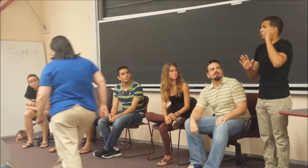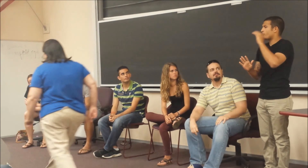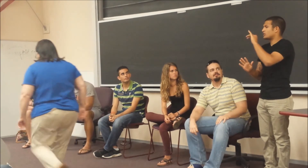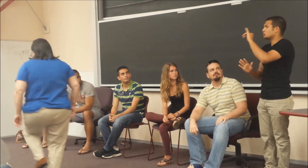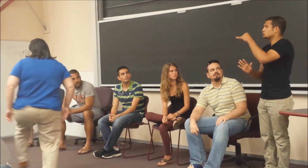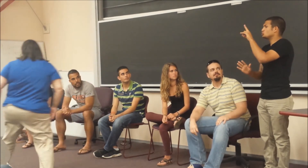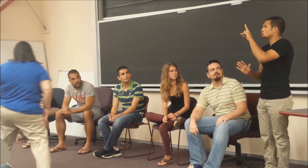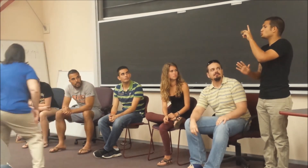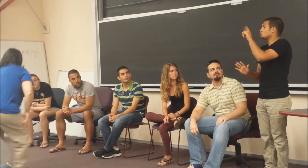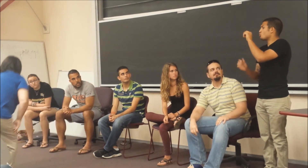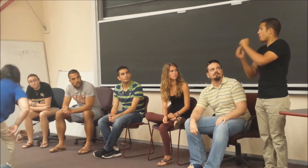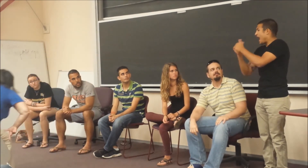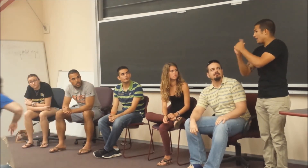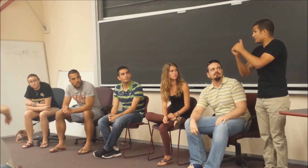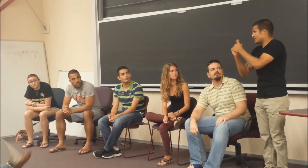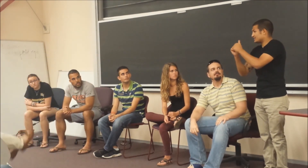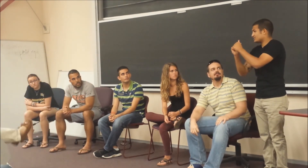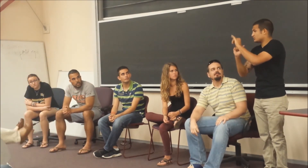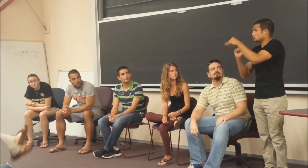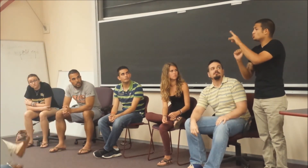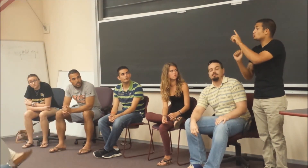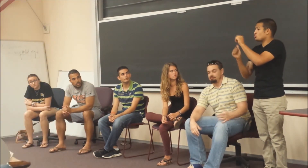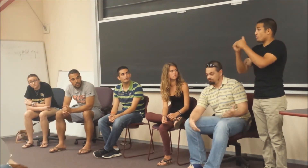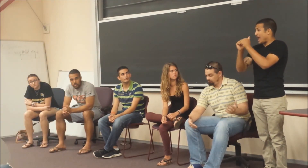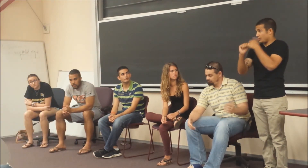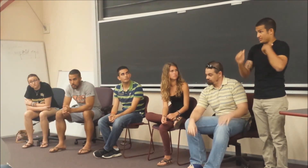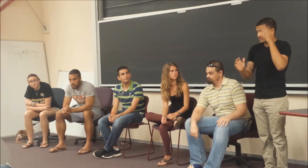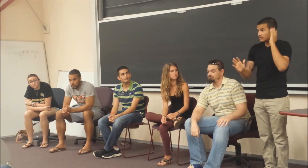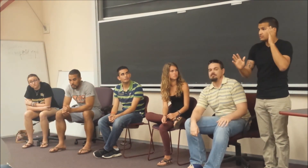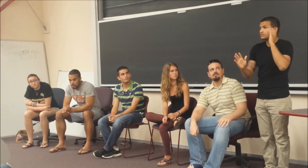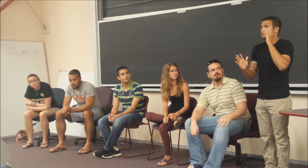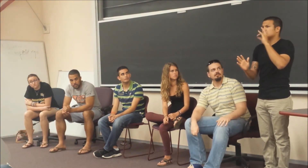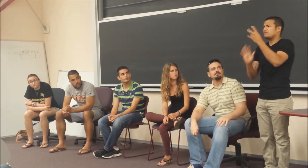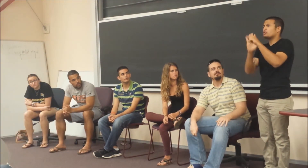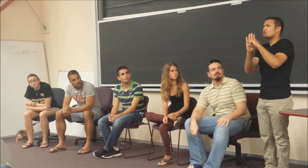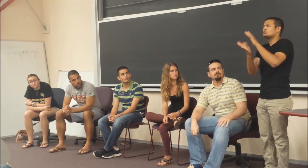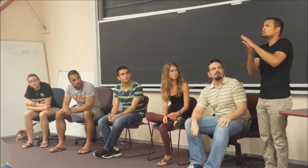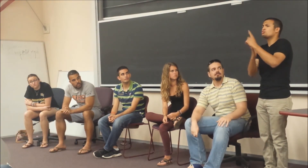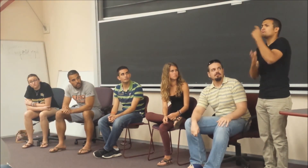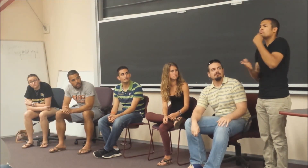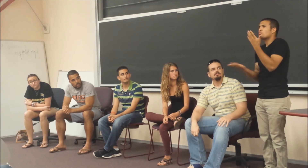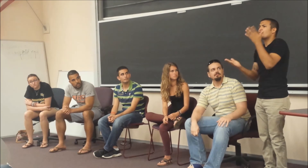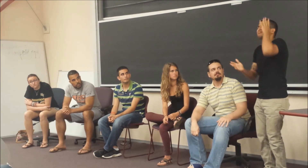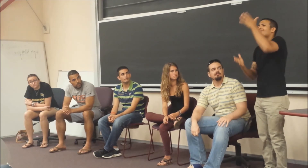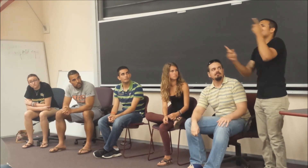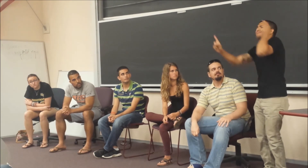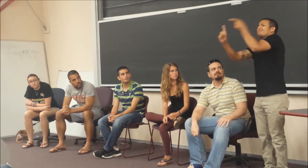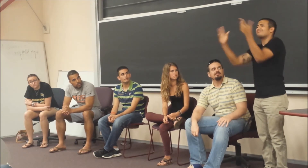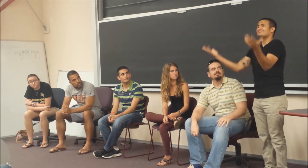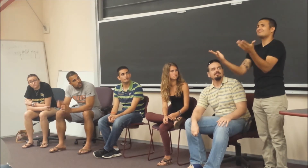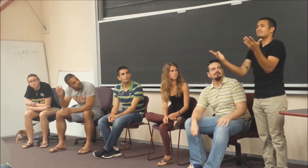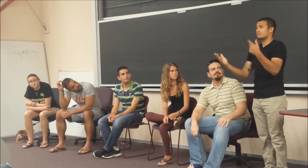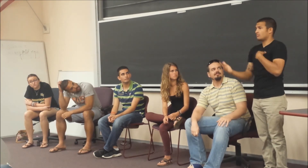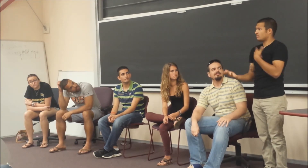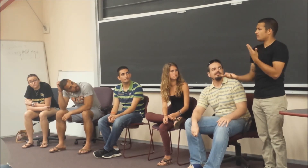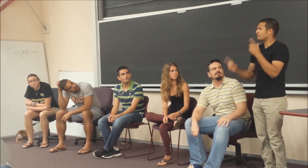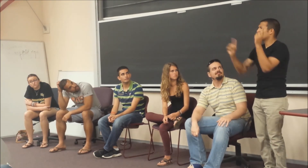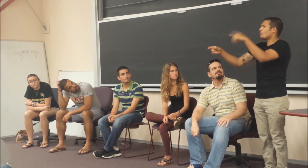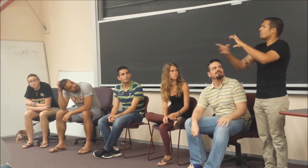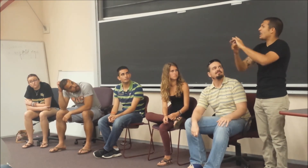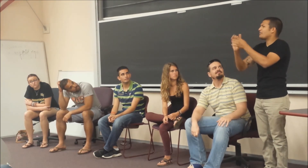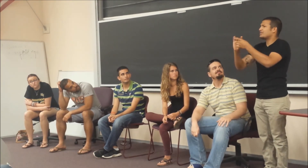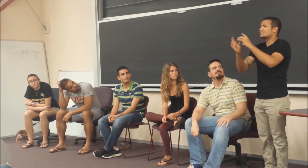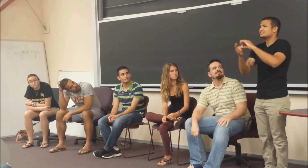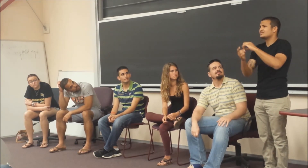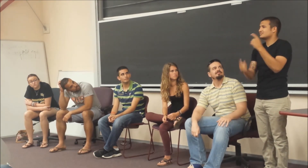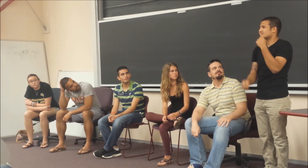grade, before, you know, I was a judo athlete. In 7th grade, they asked me in the future, you know, what do you